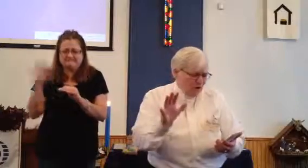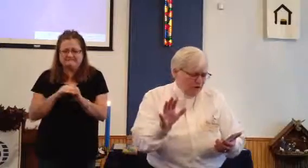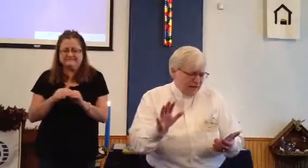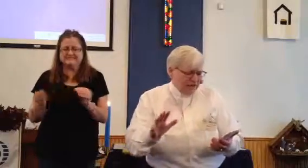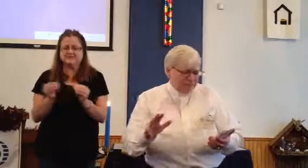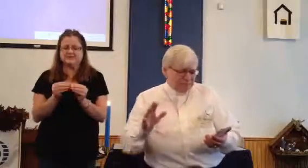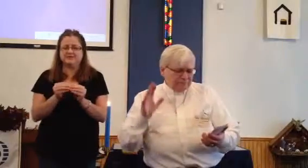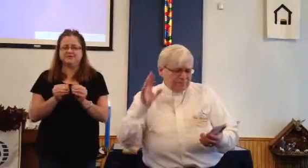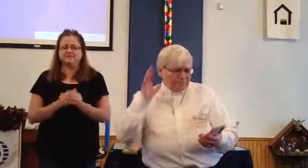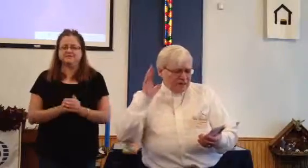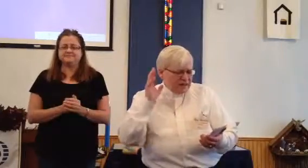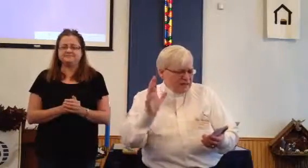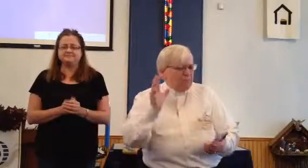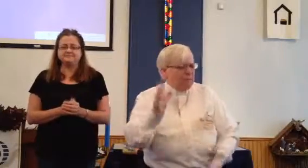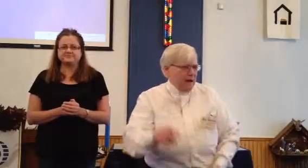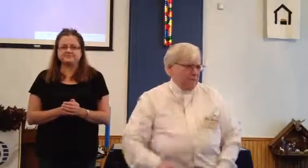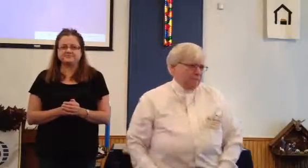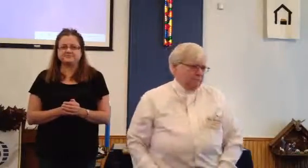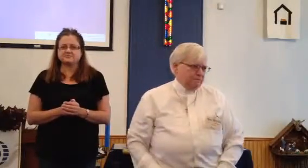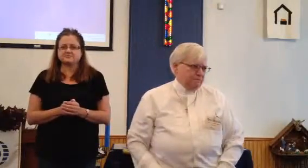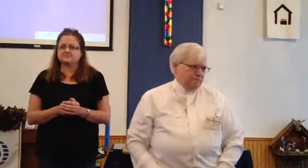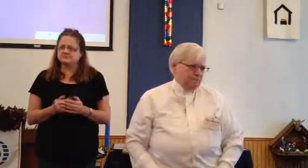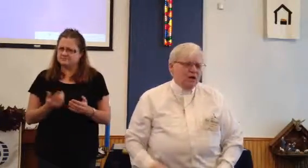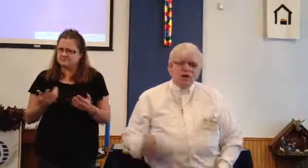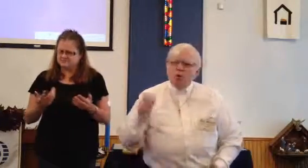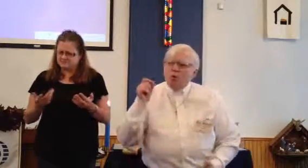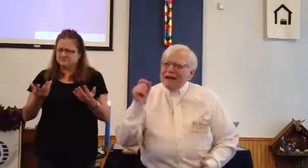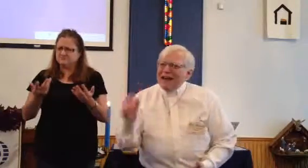We're called to step up